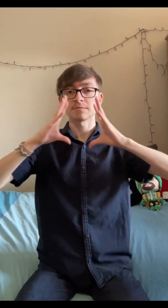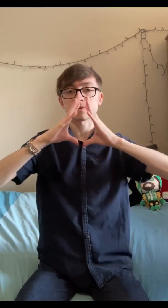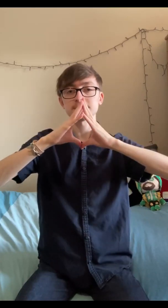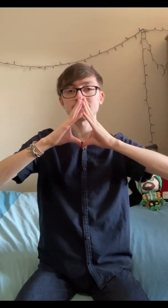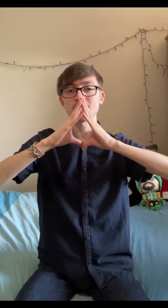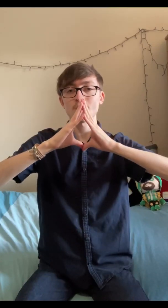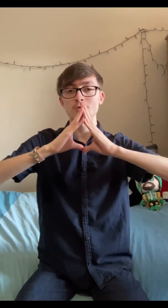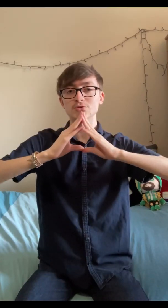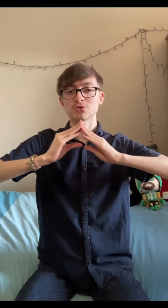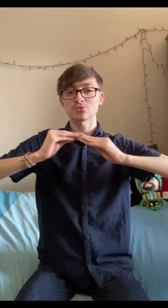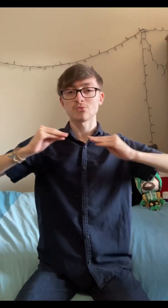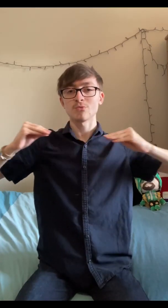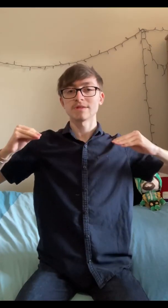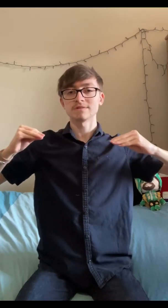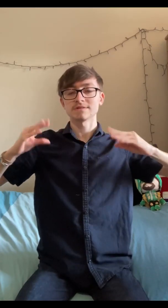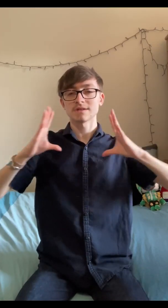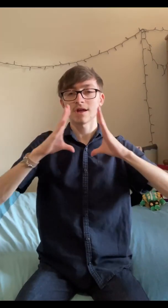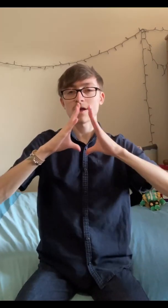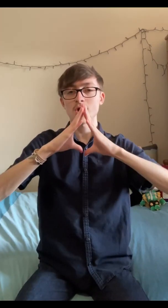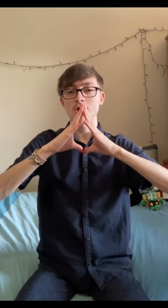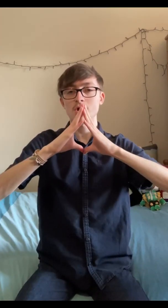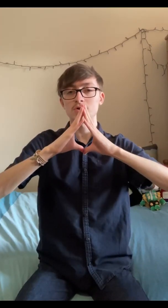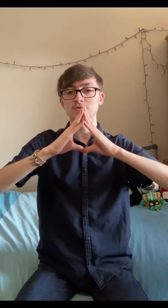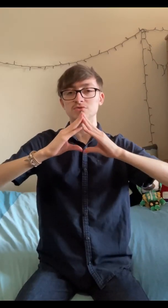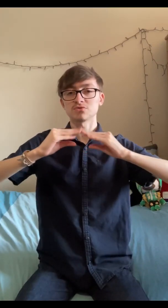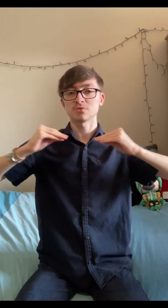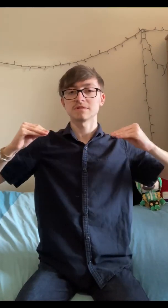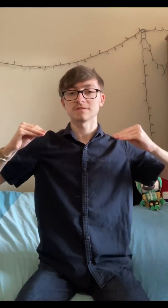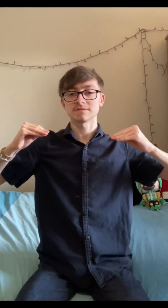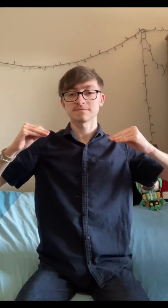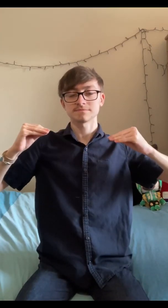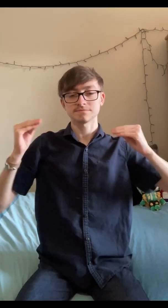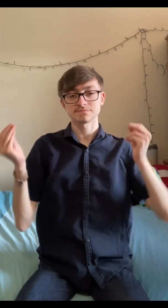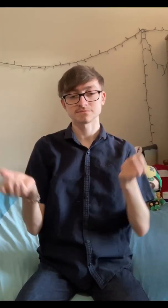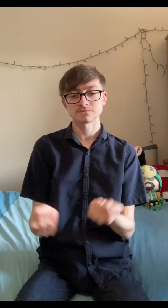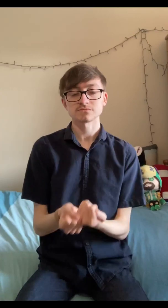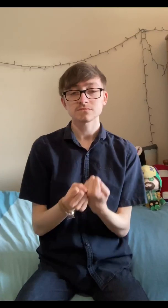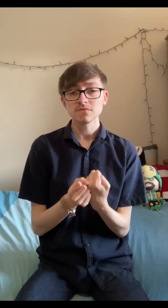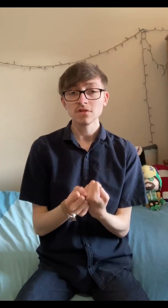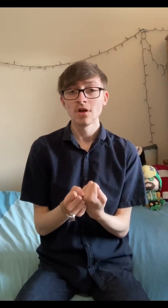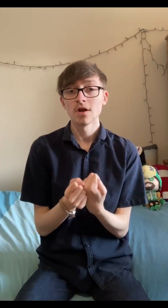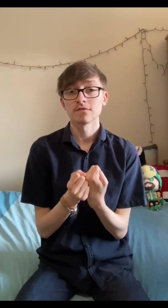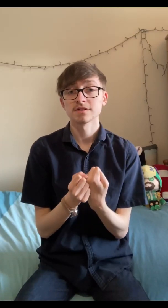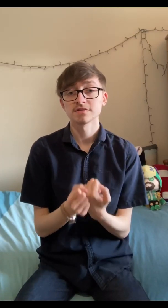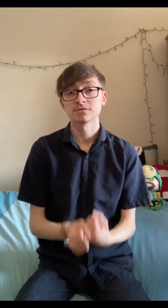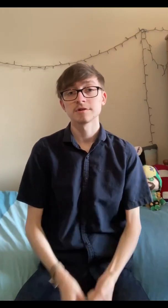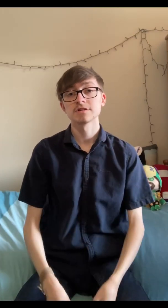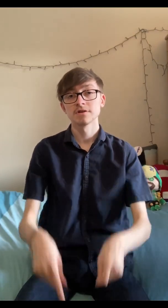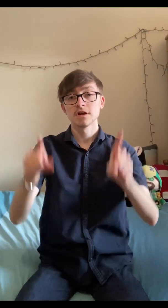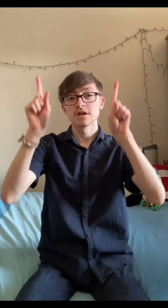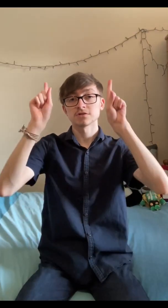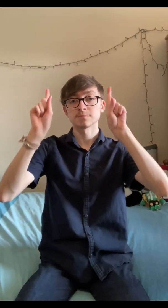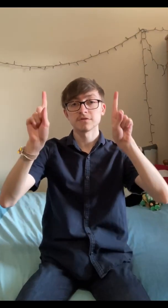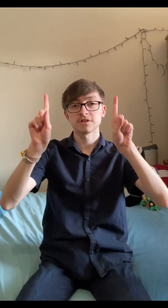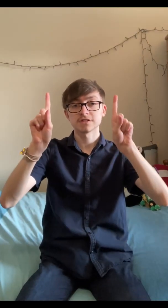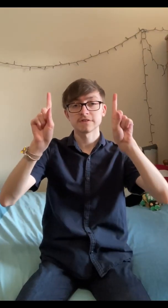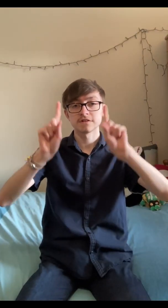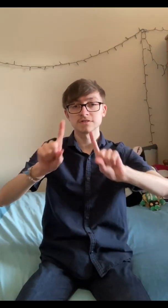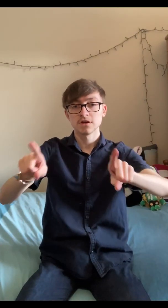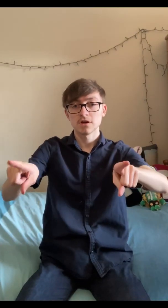apart. Twins. Twins. For identical, what you do is hold up both your index fingers